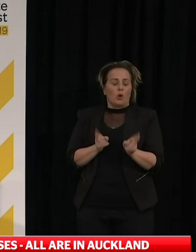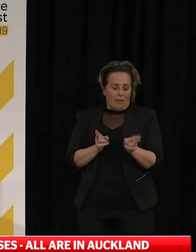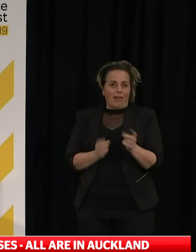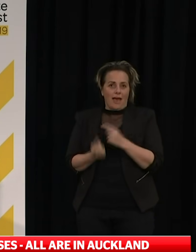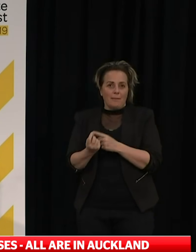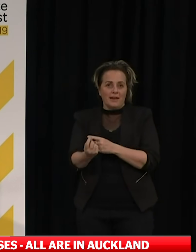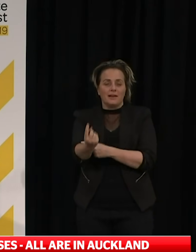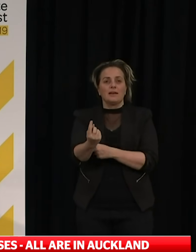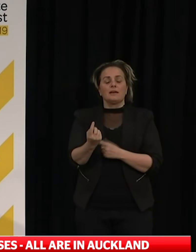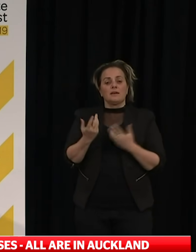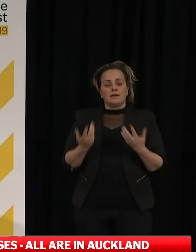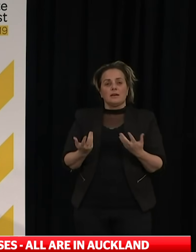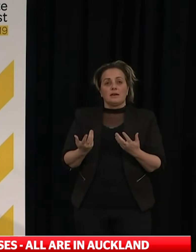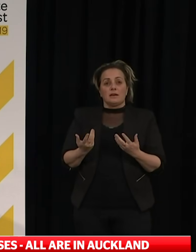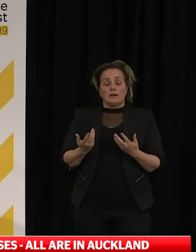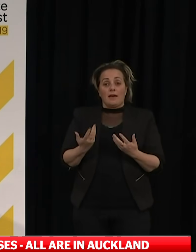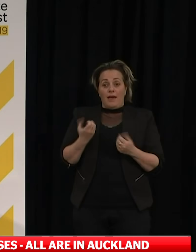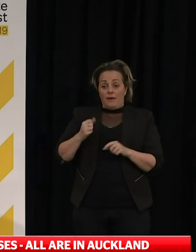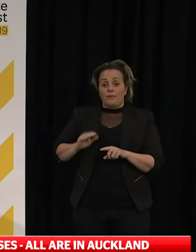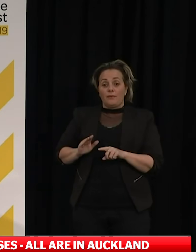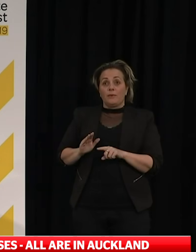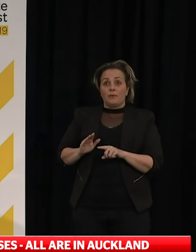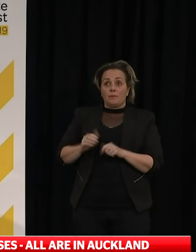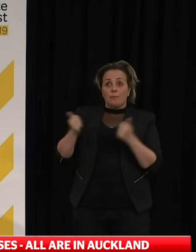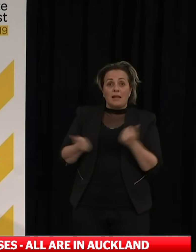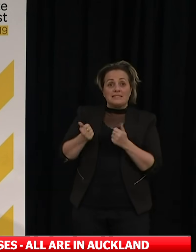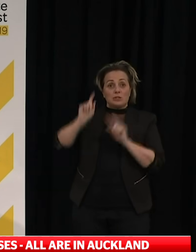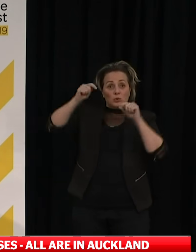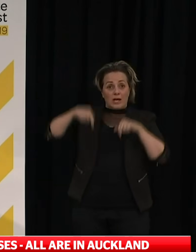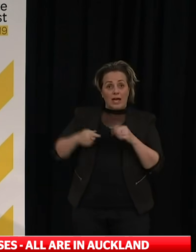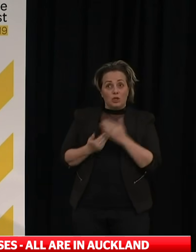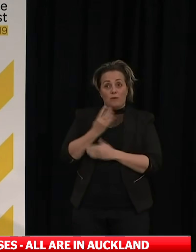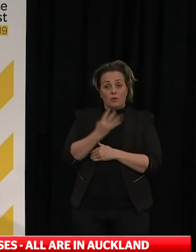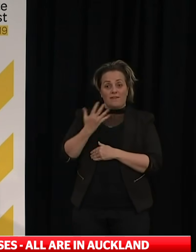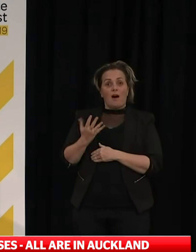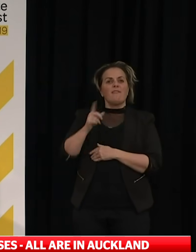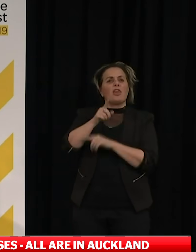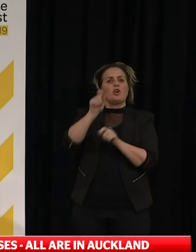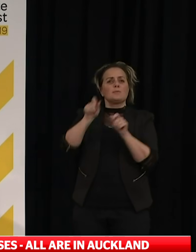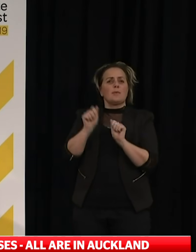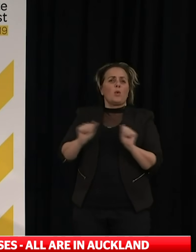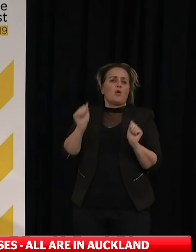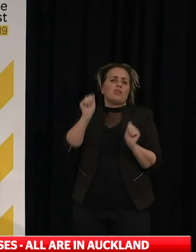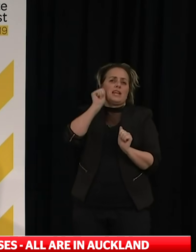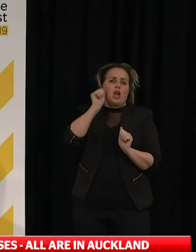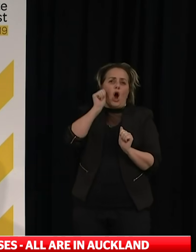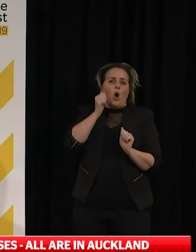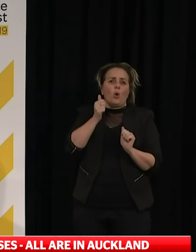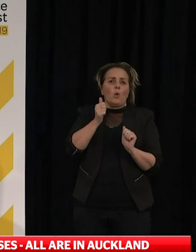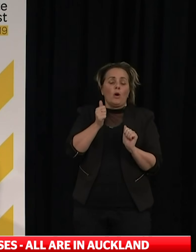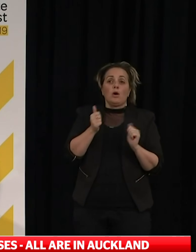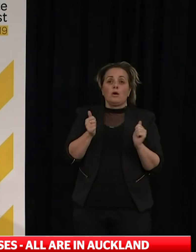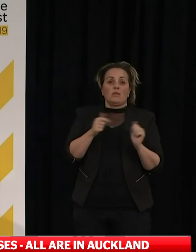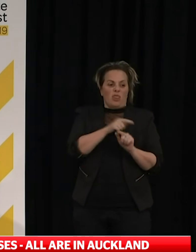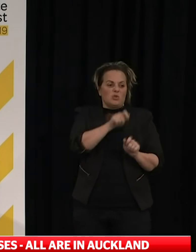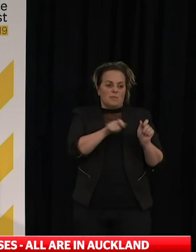investigation process. And the fact that such a significant proportion of the cases we saw today are people who are already known contacts, already